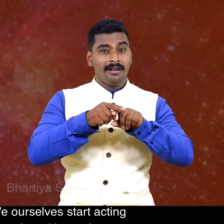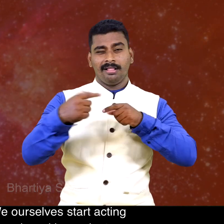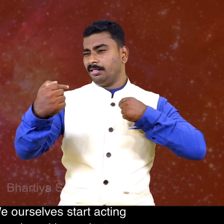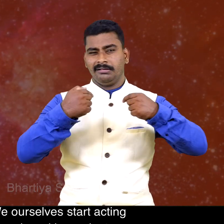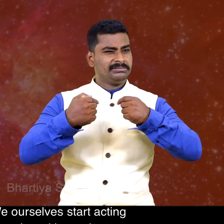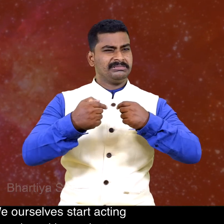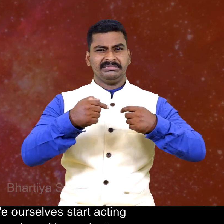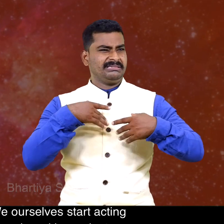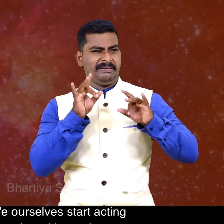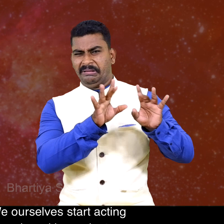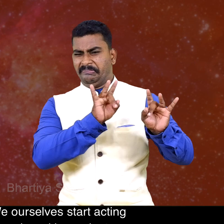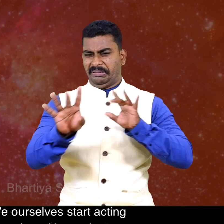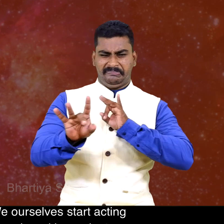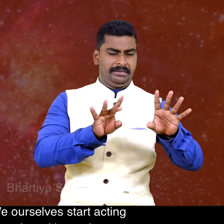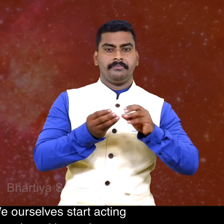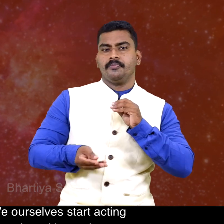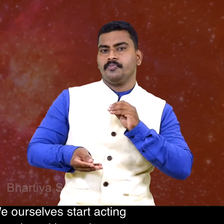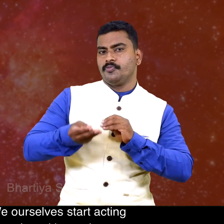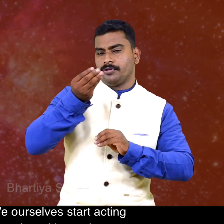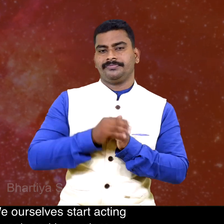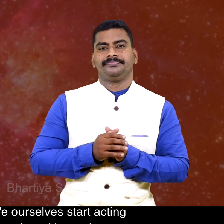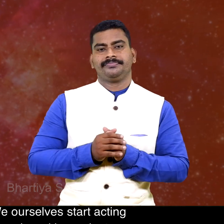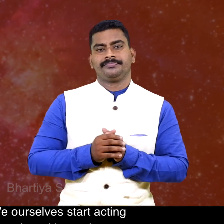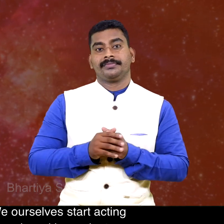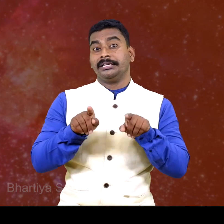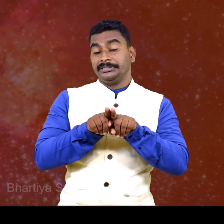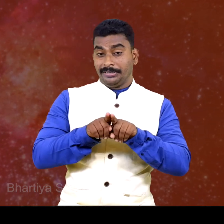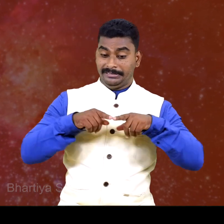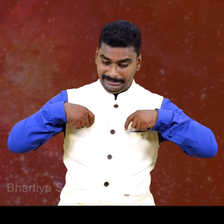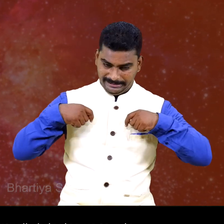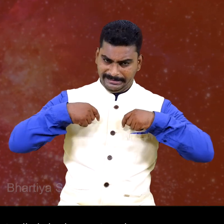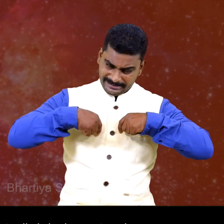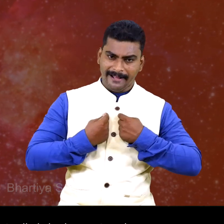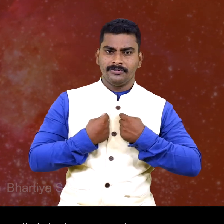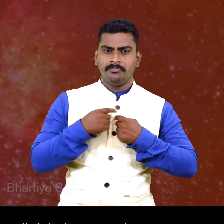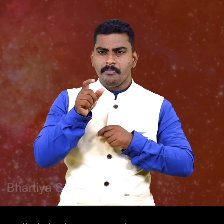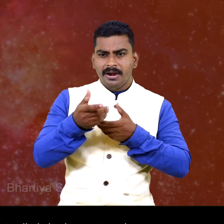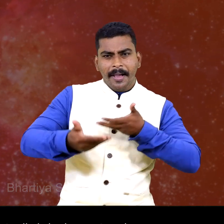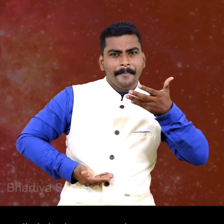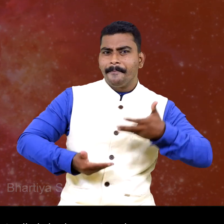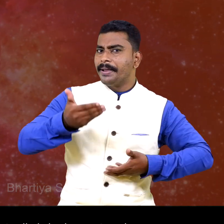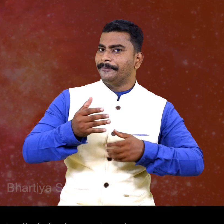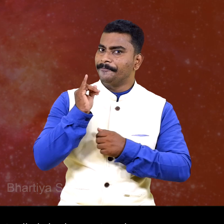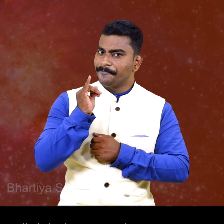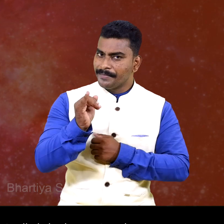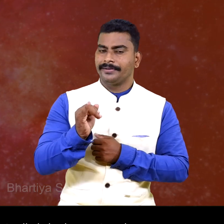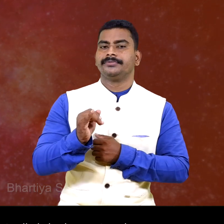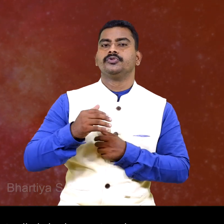start acting in a rash and imprudent way, eventually bringing us to ruin.